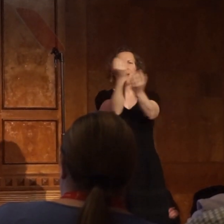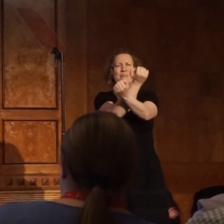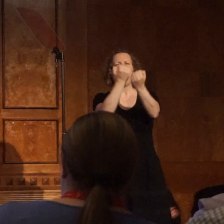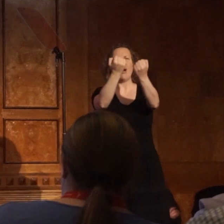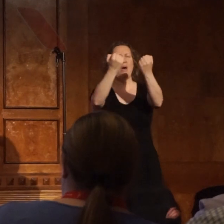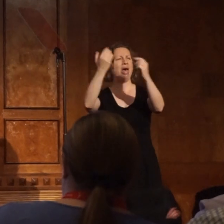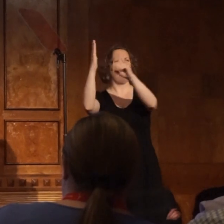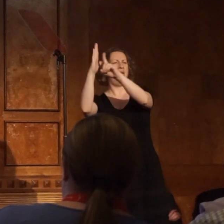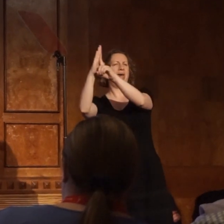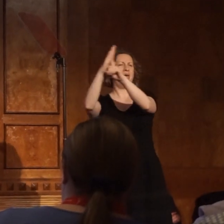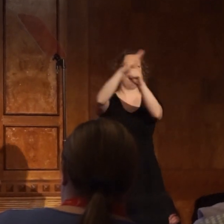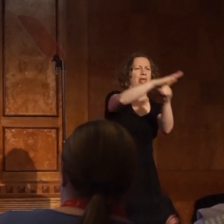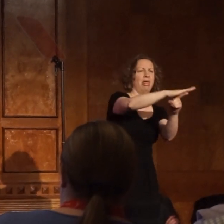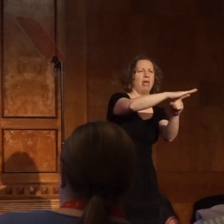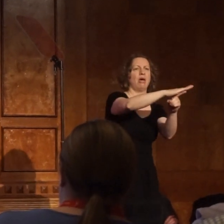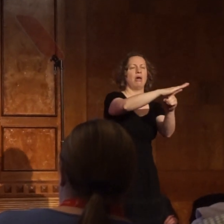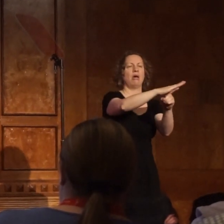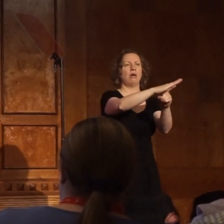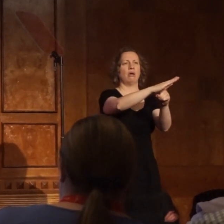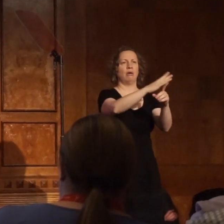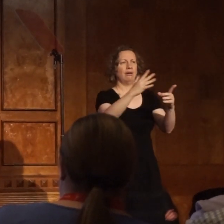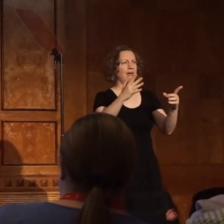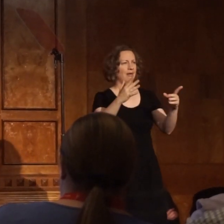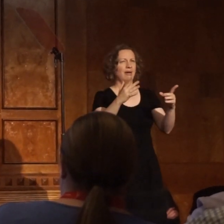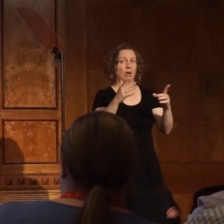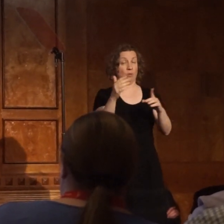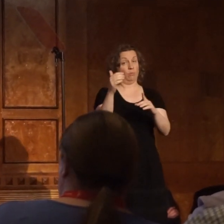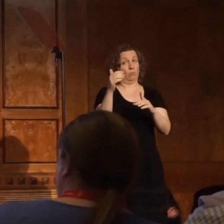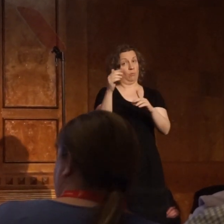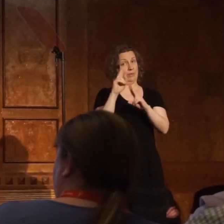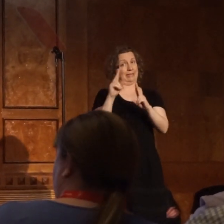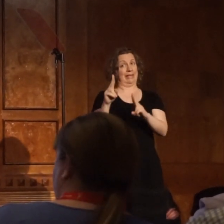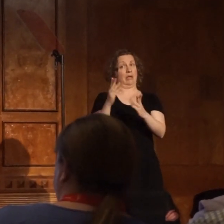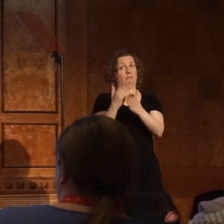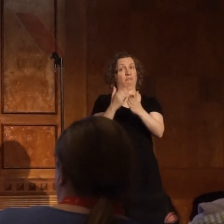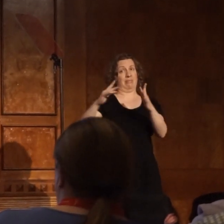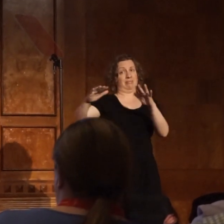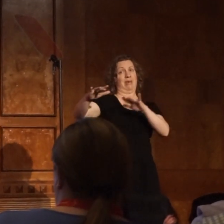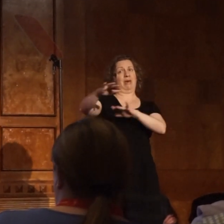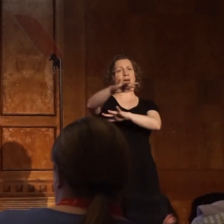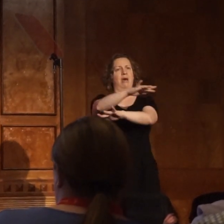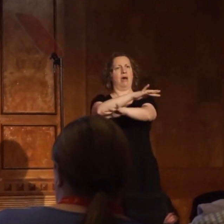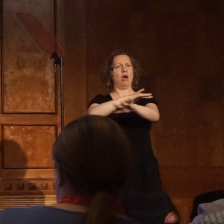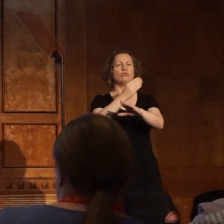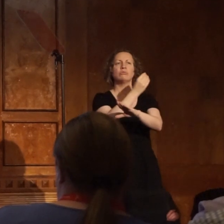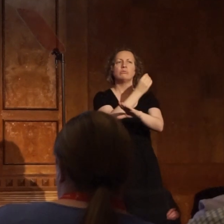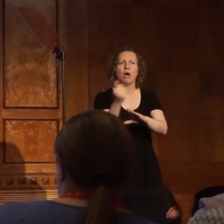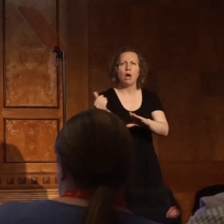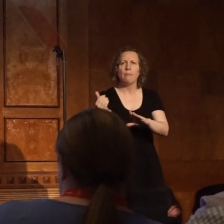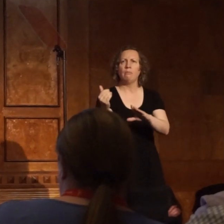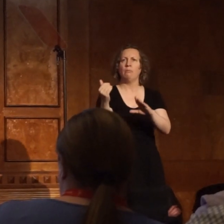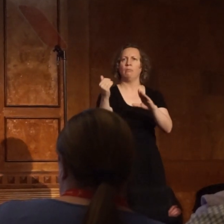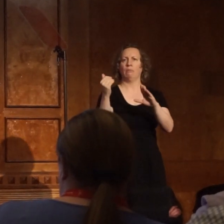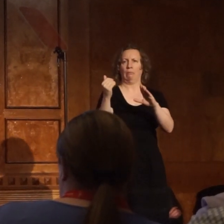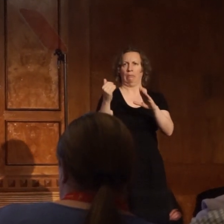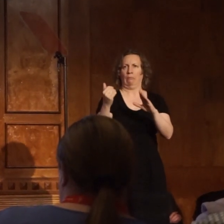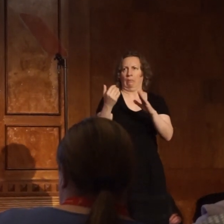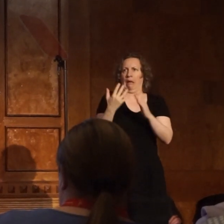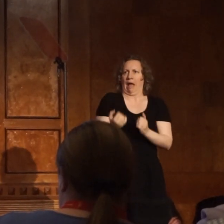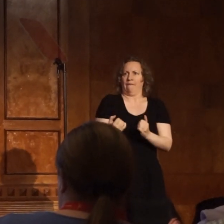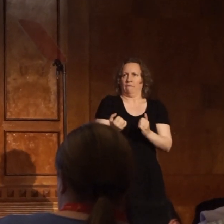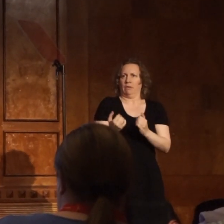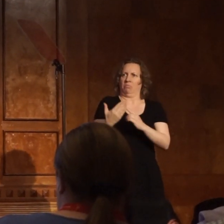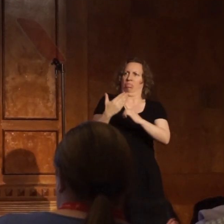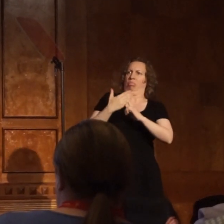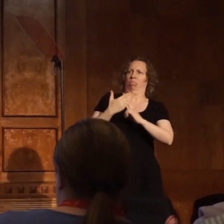hides in plain sight. We know it's there, especially those who experience it every day, but as a